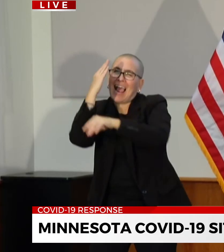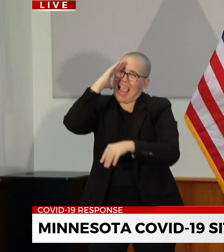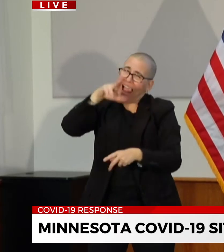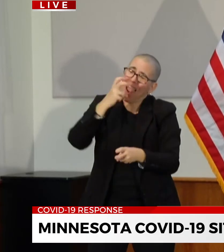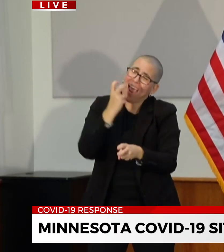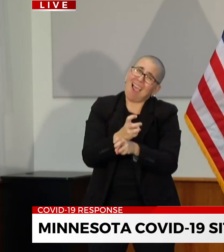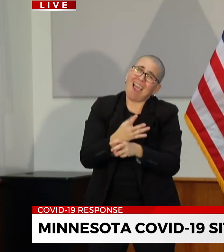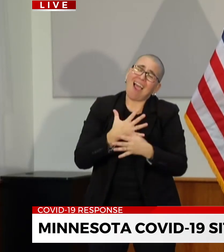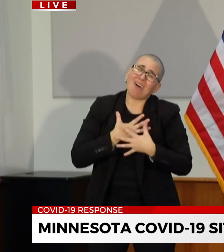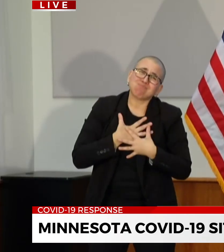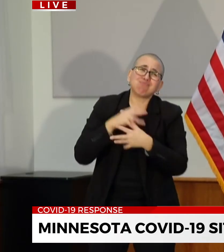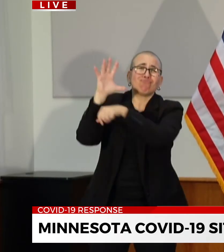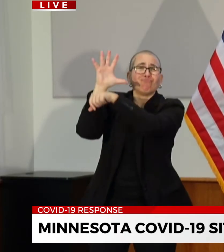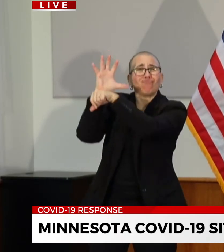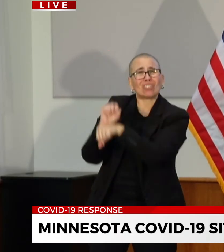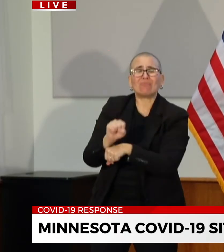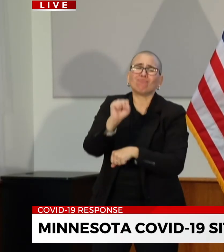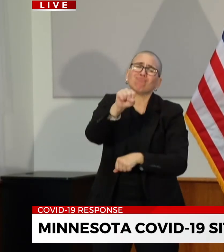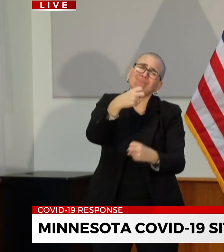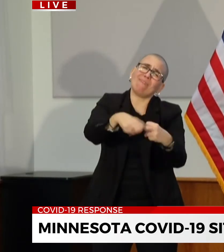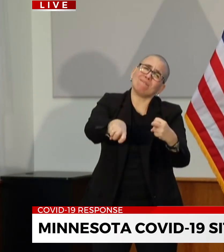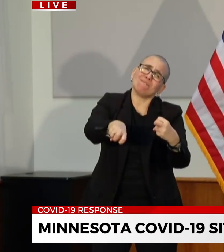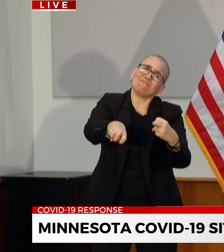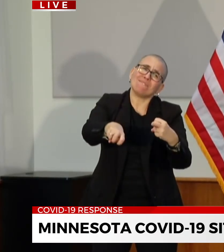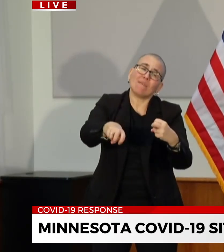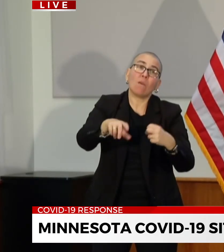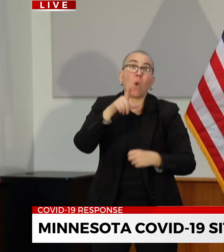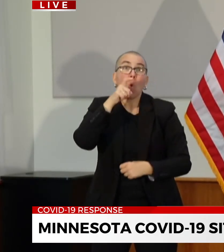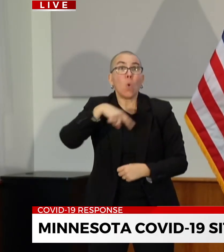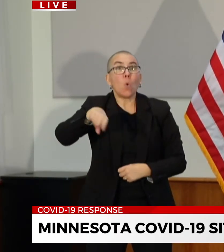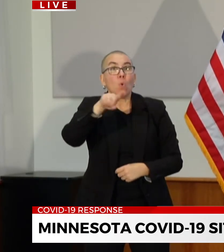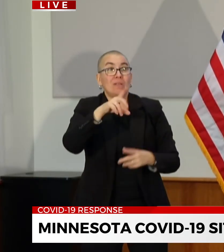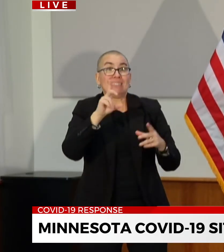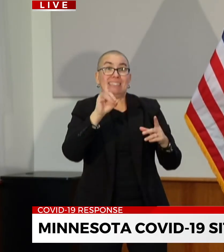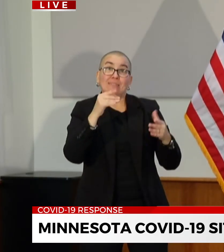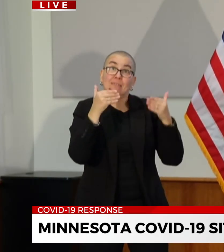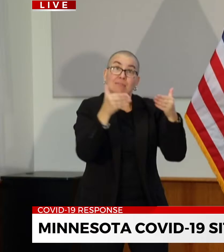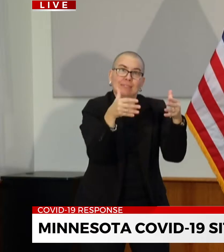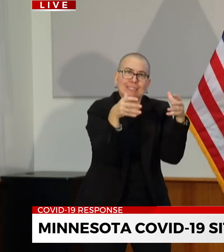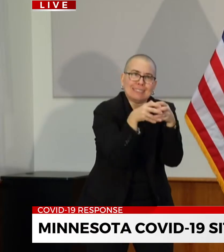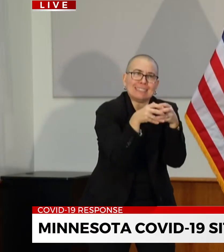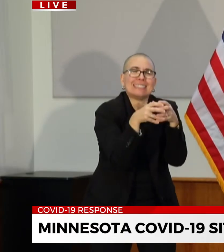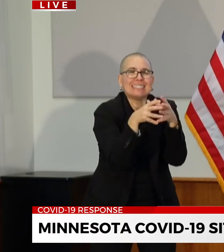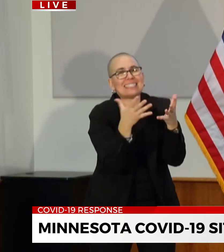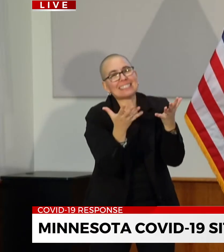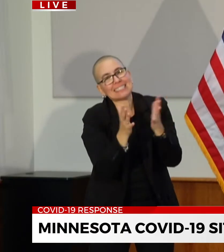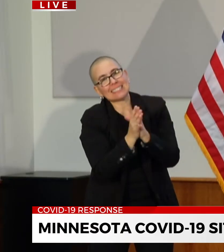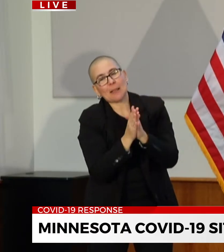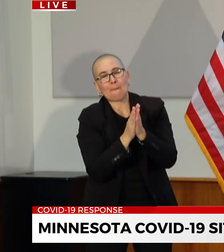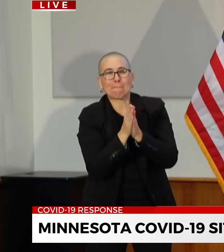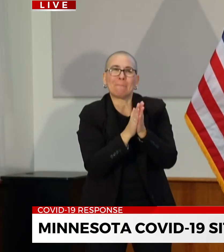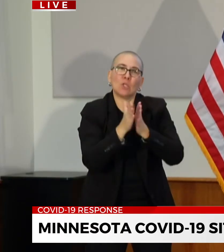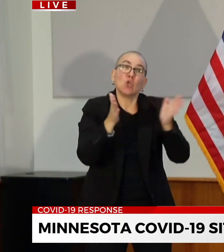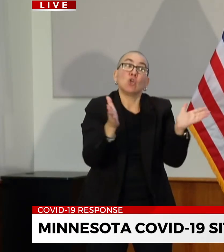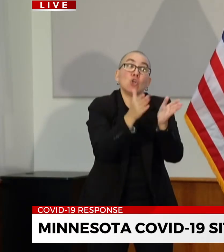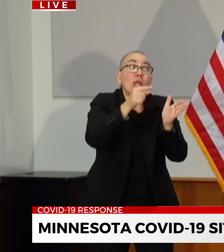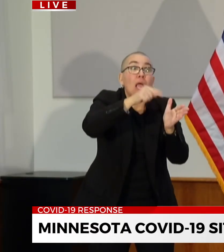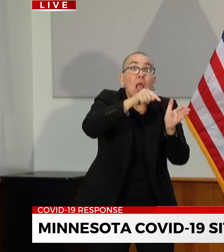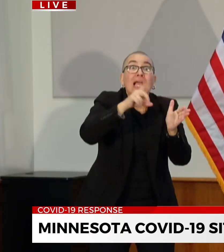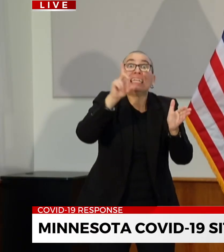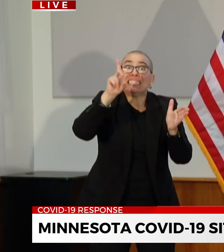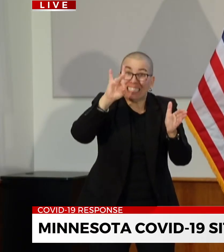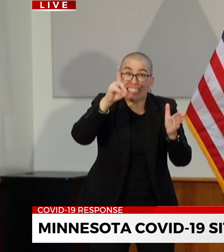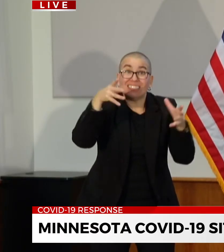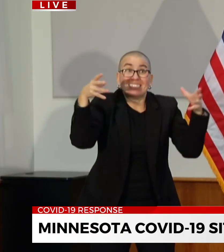this. But for those who did gather, we would obviously urge people to keep close track of their symptoms